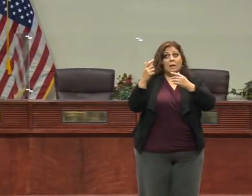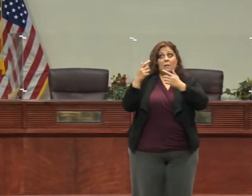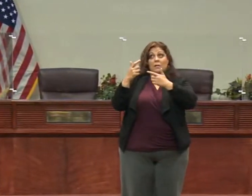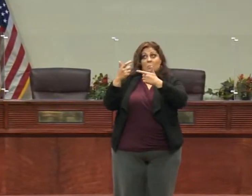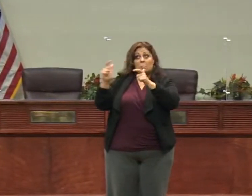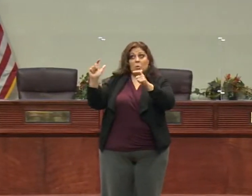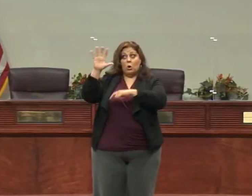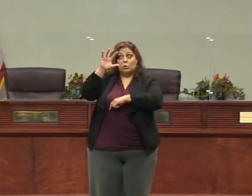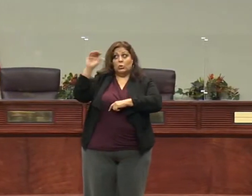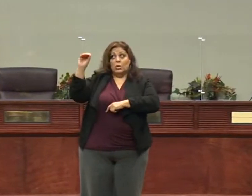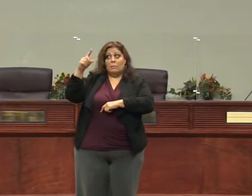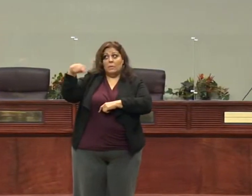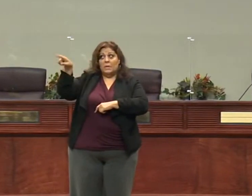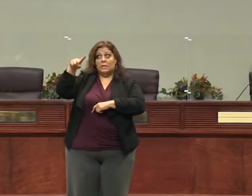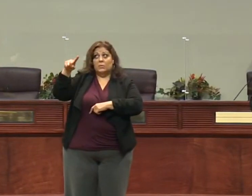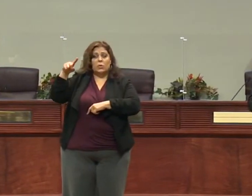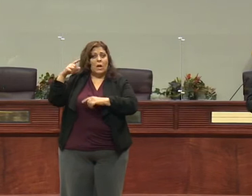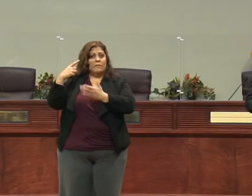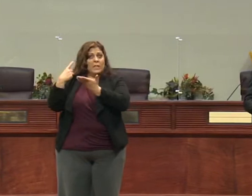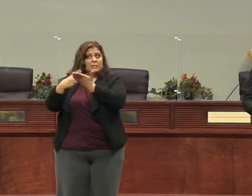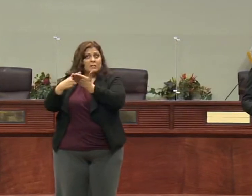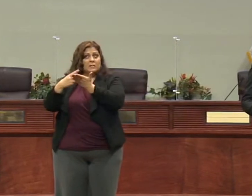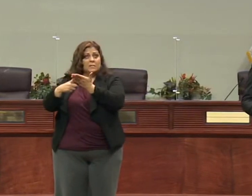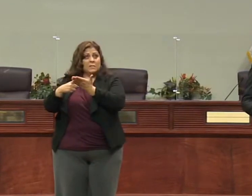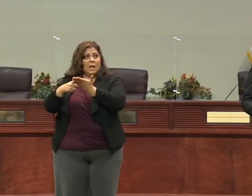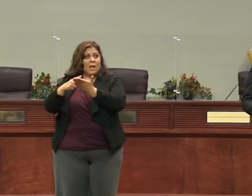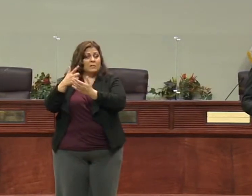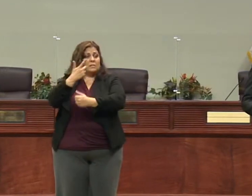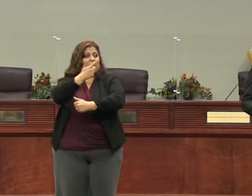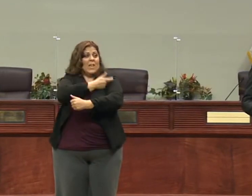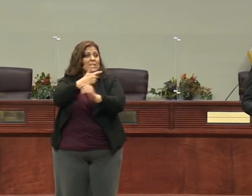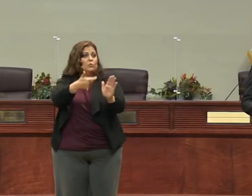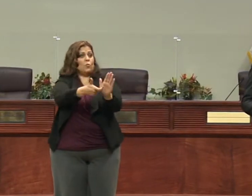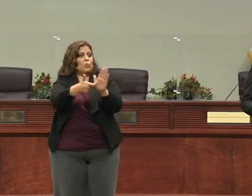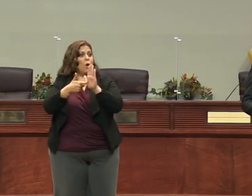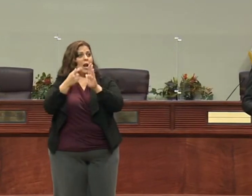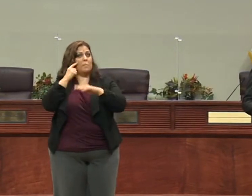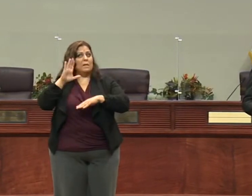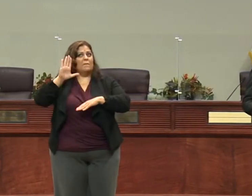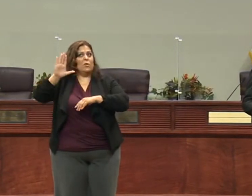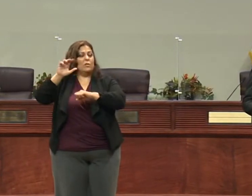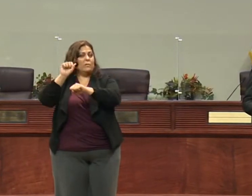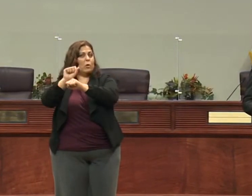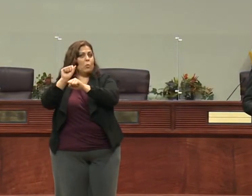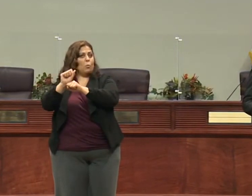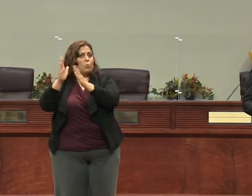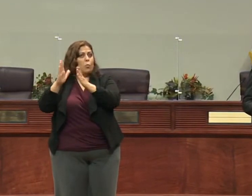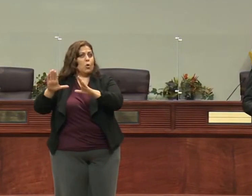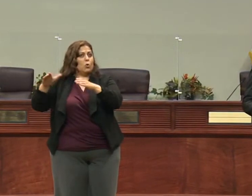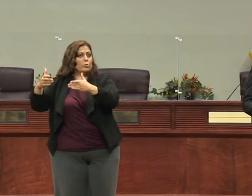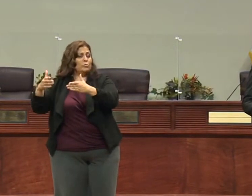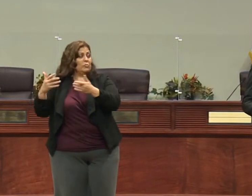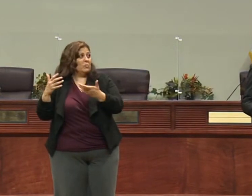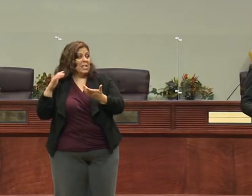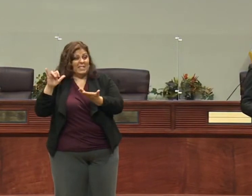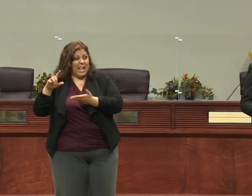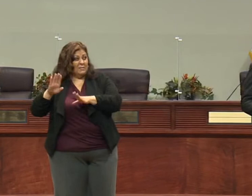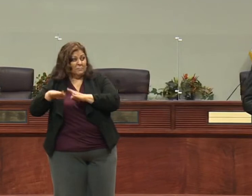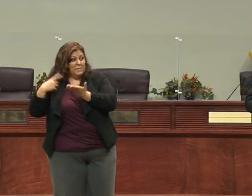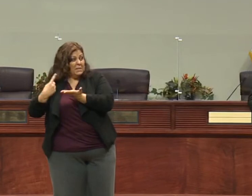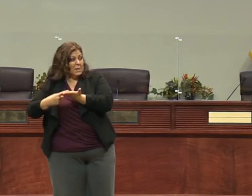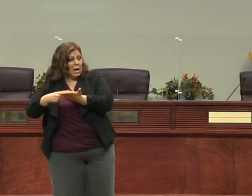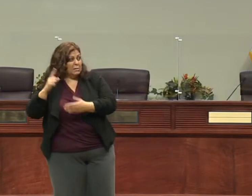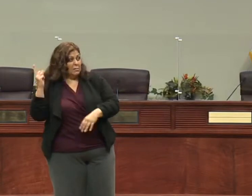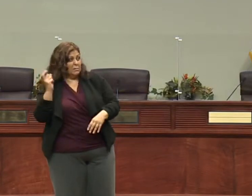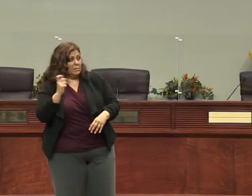mandating vaccination for employees? Has there been anything discussed or on the table?